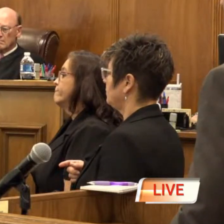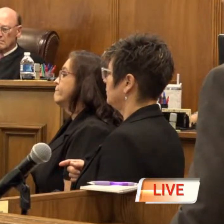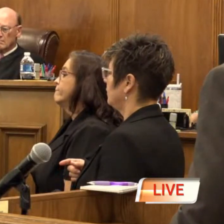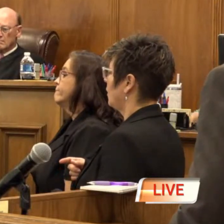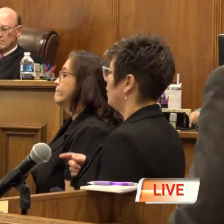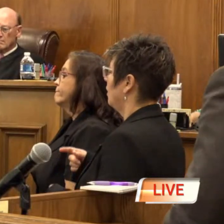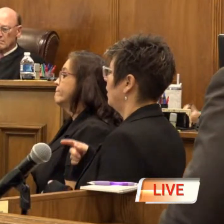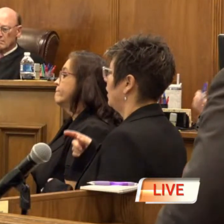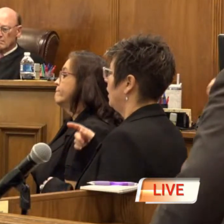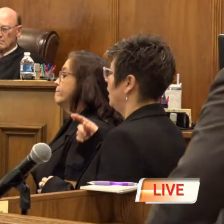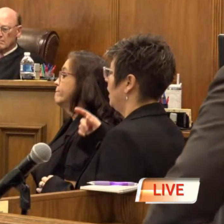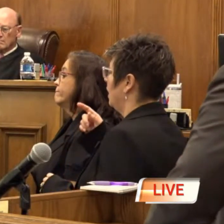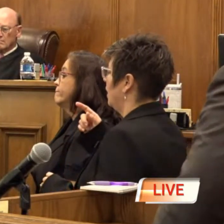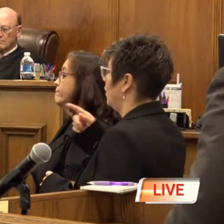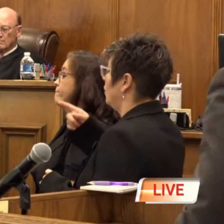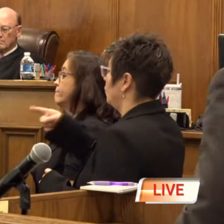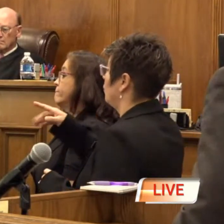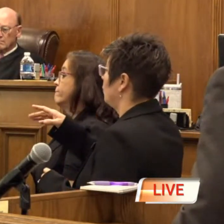correct?